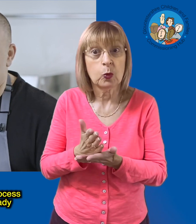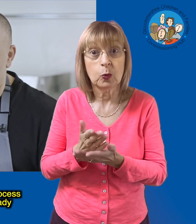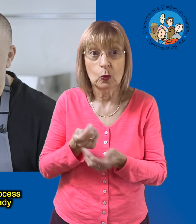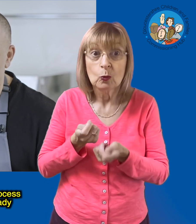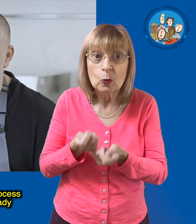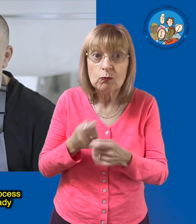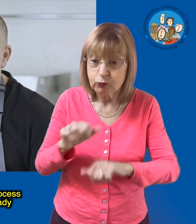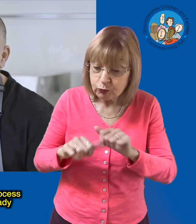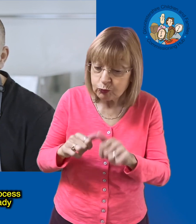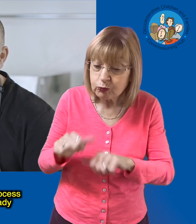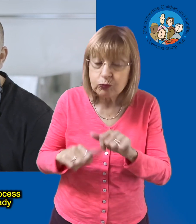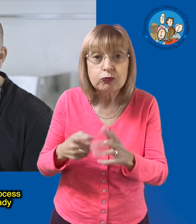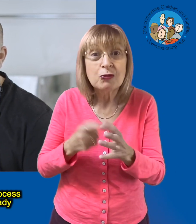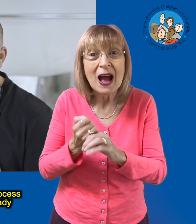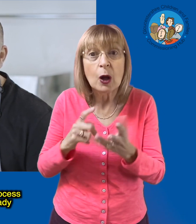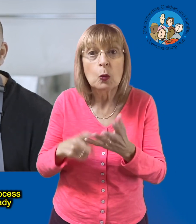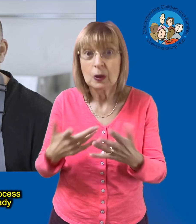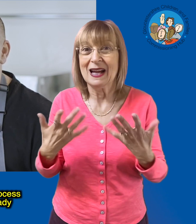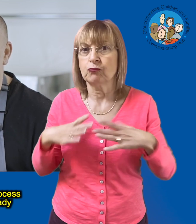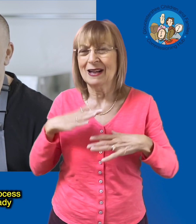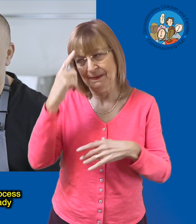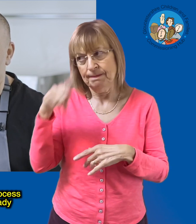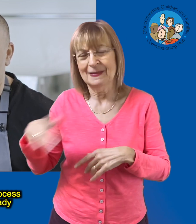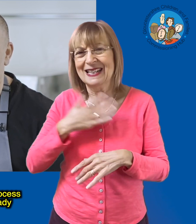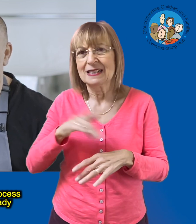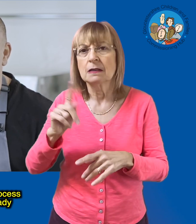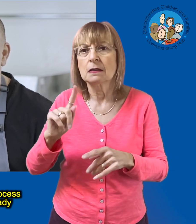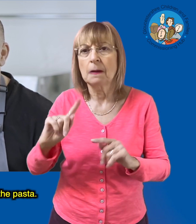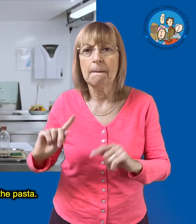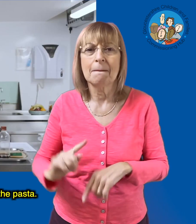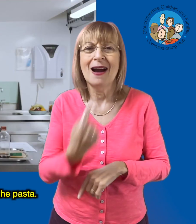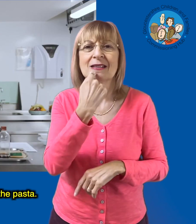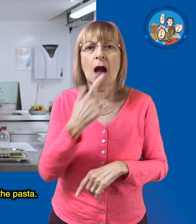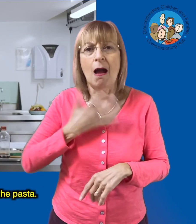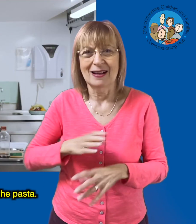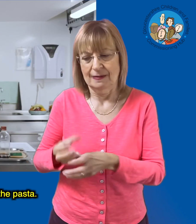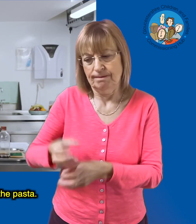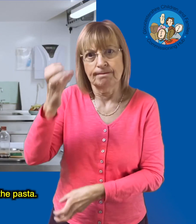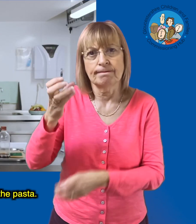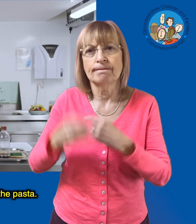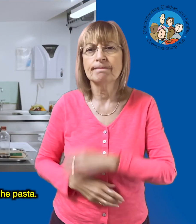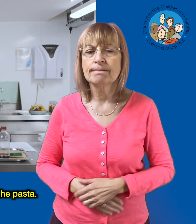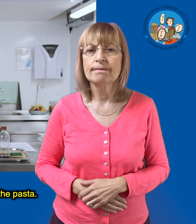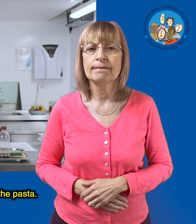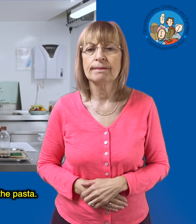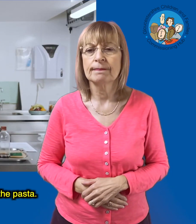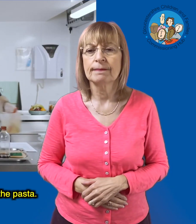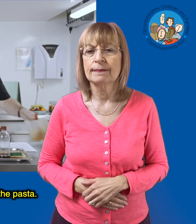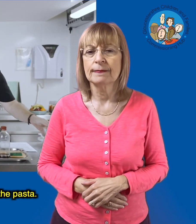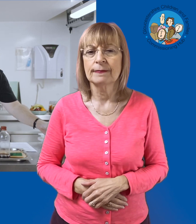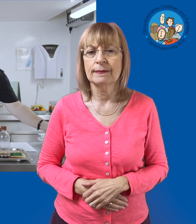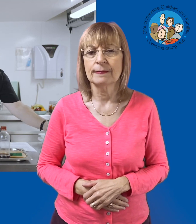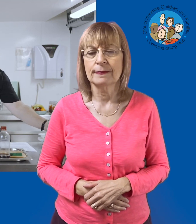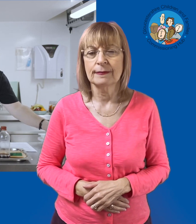halfway through the cooking process of the ragu, it's now time to get the pasta ready. So I'm just going to clear away and I'll get ready for the